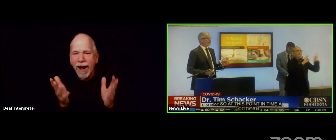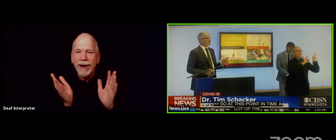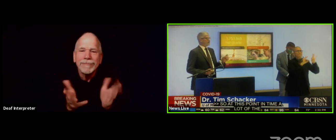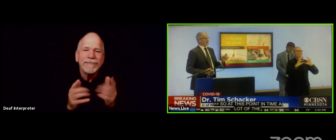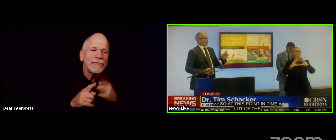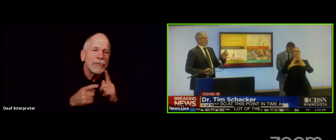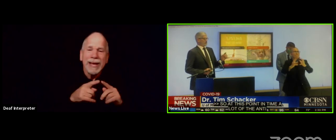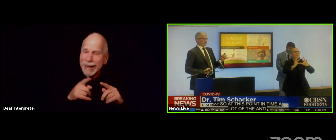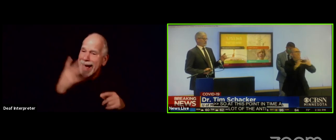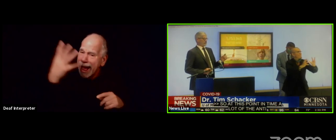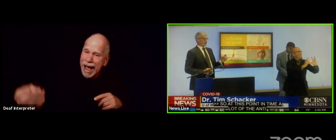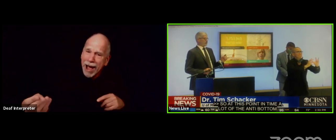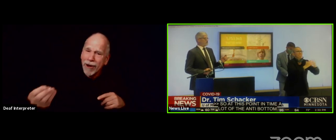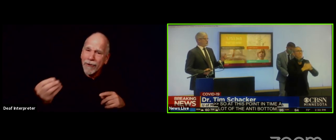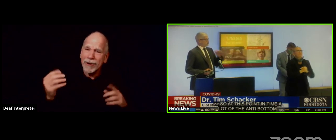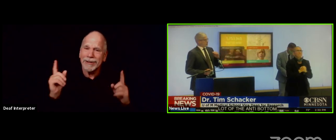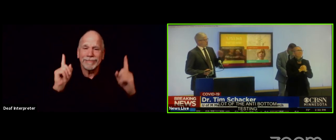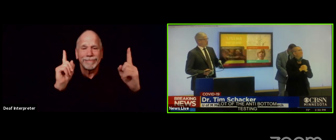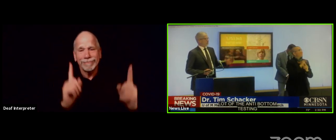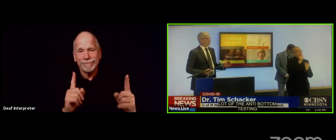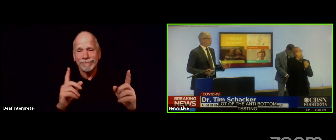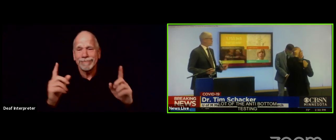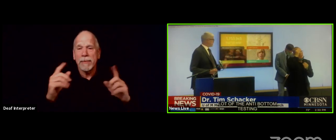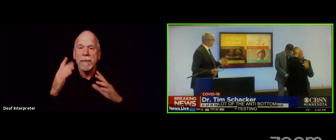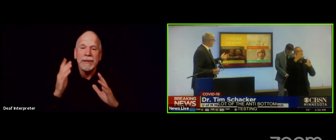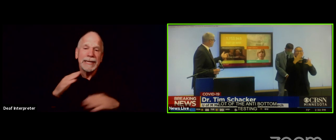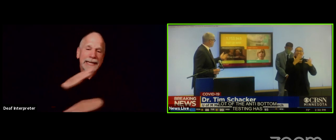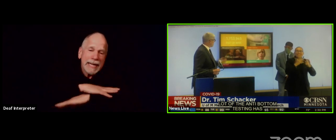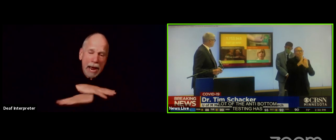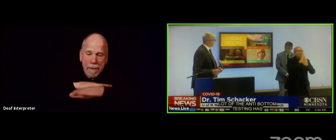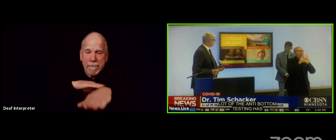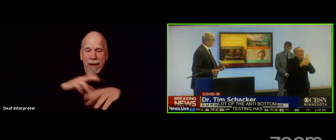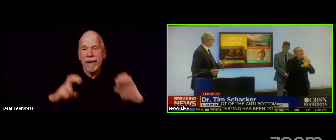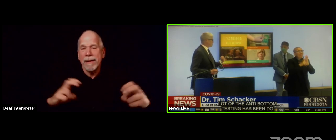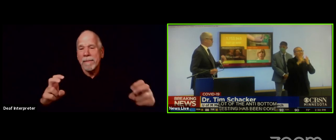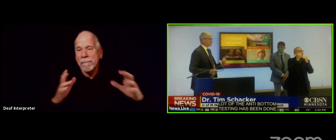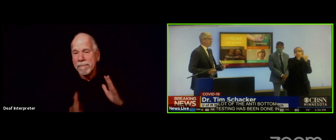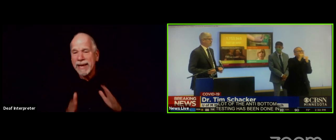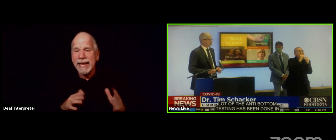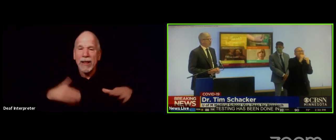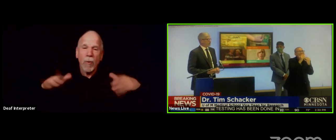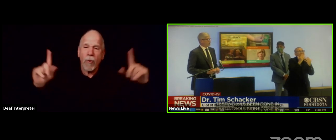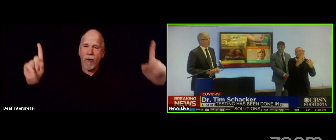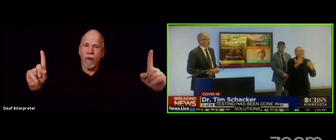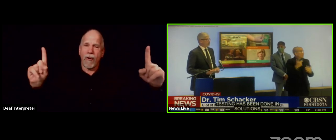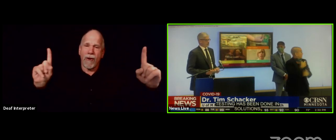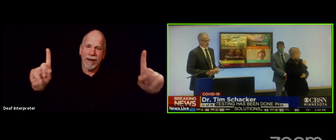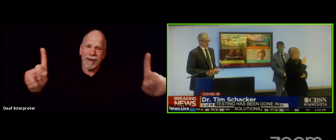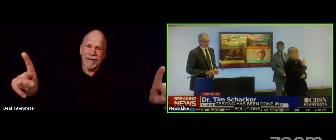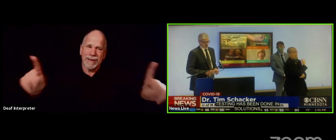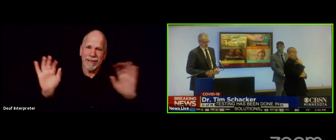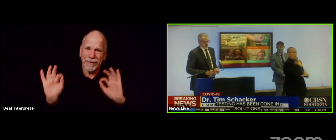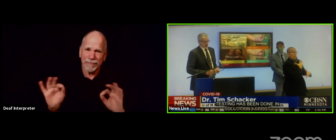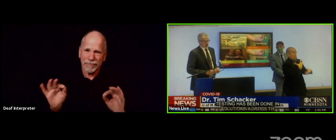data to say what the seroprevalence is across the entire state. And Bill, you might have some data as well from the Mayo